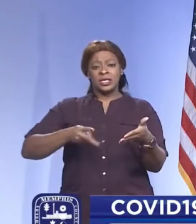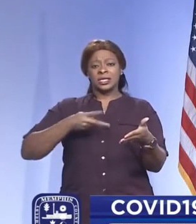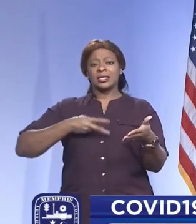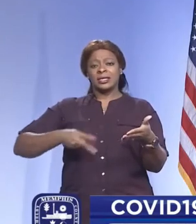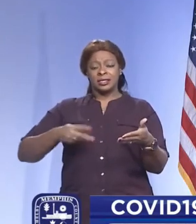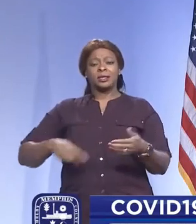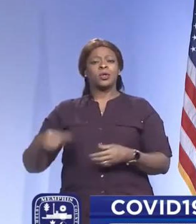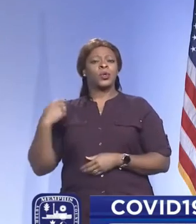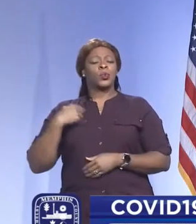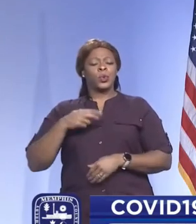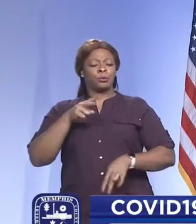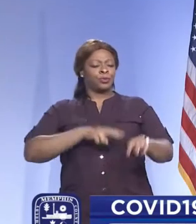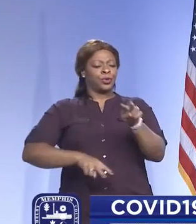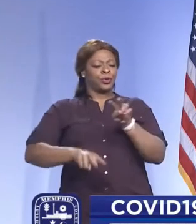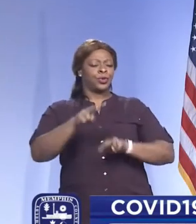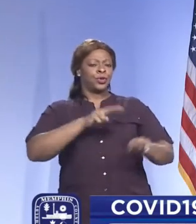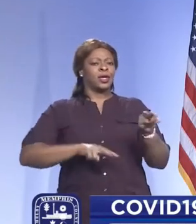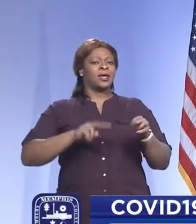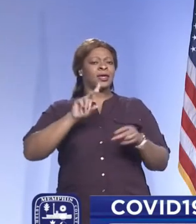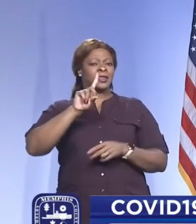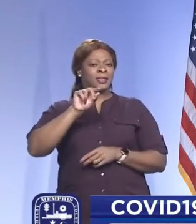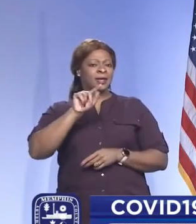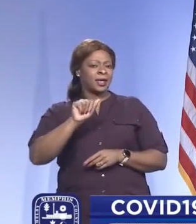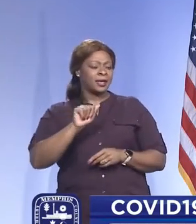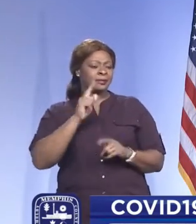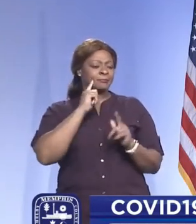we look at the data and